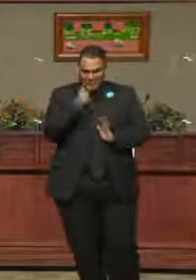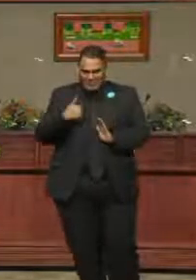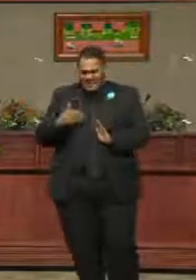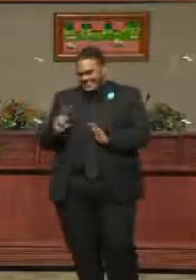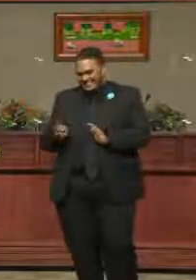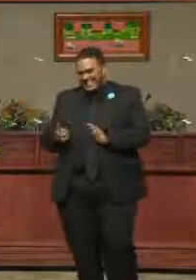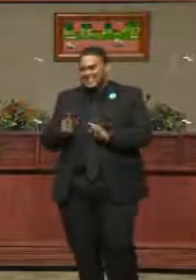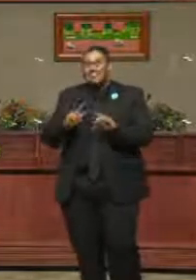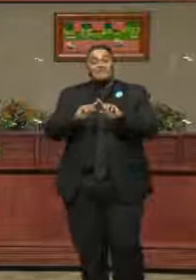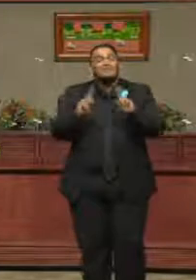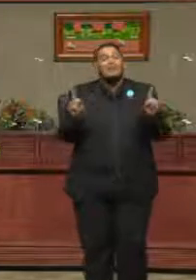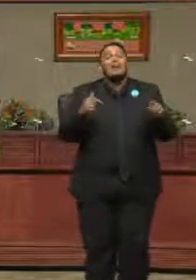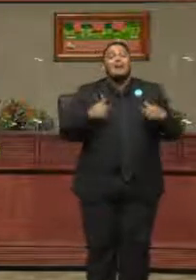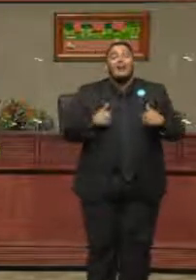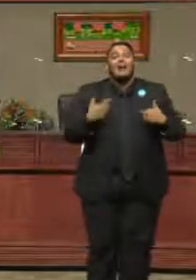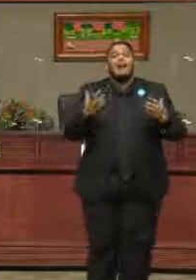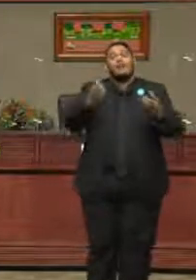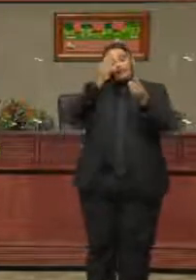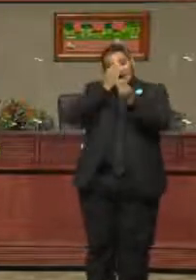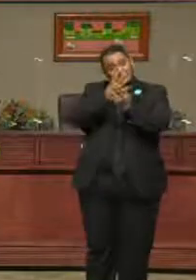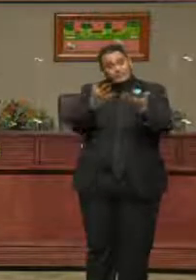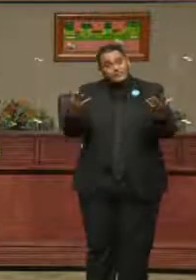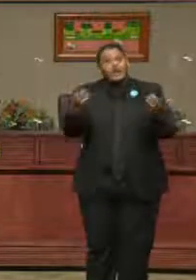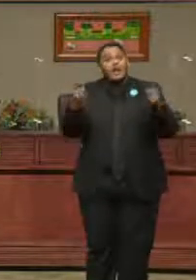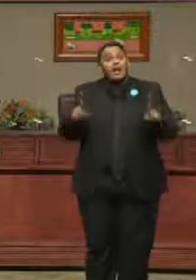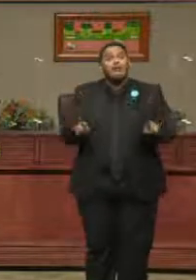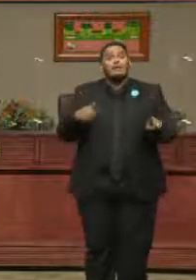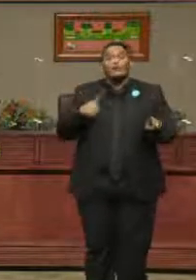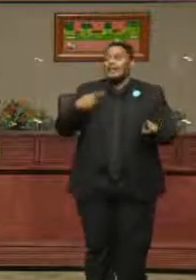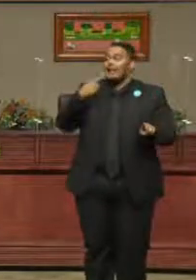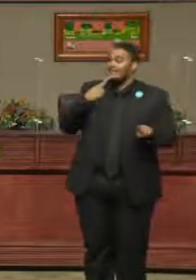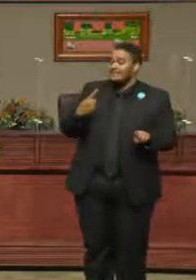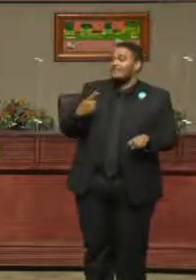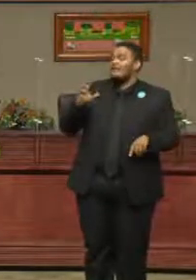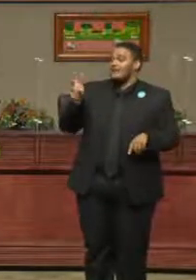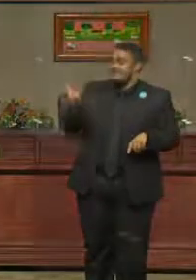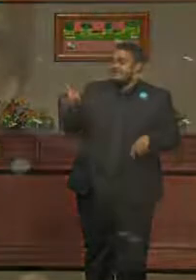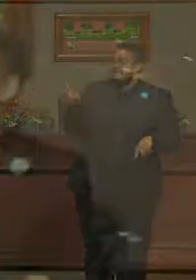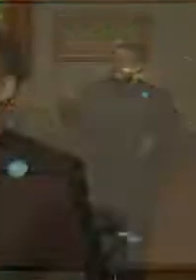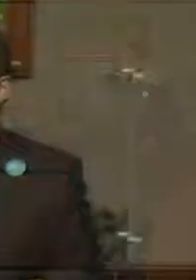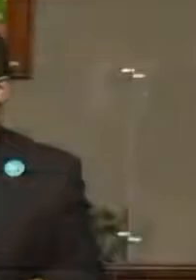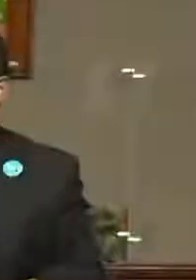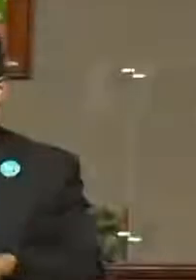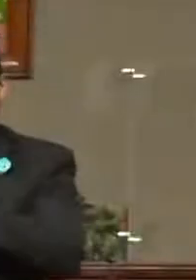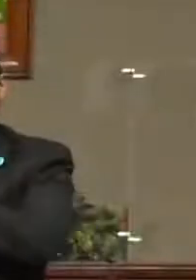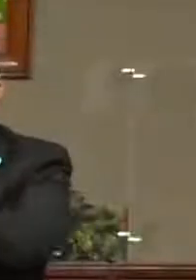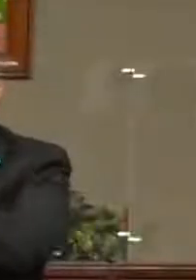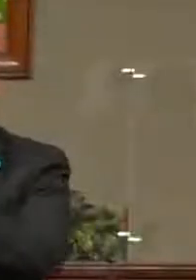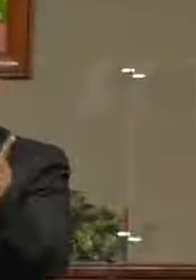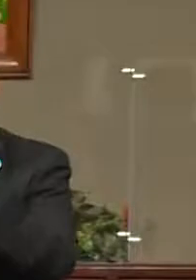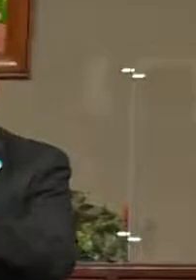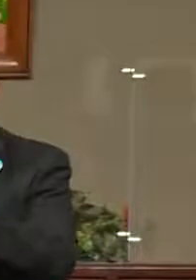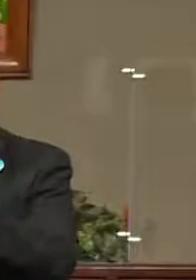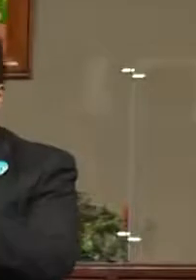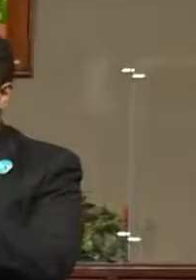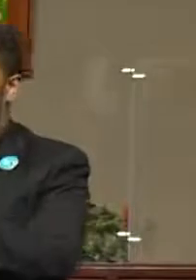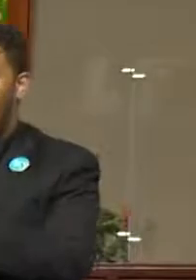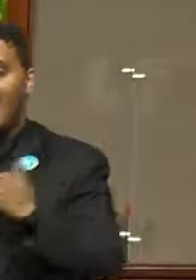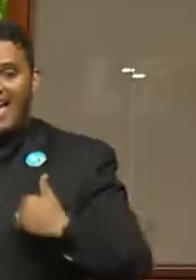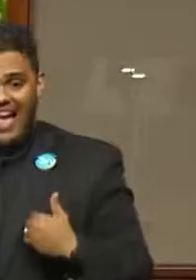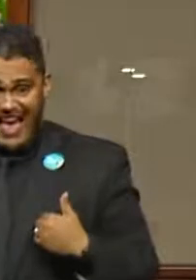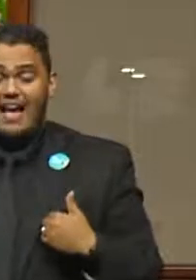wrongly. When I mentioned 67, that number, and I say variants, I was talking about throughout